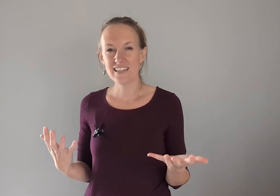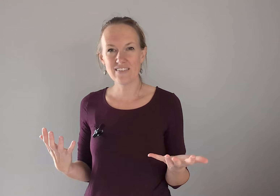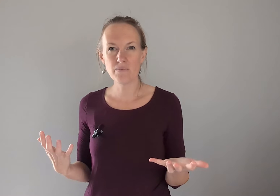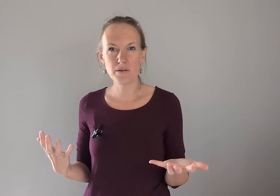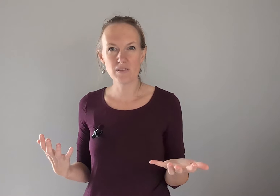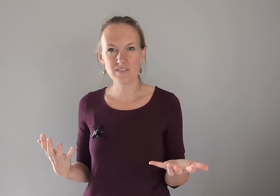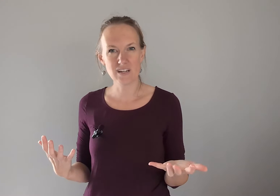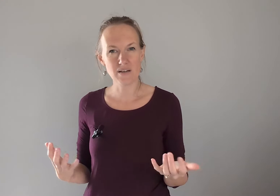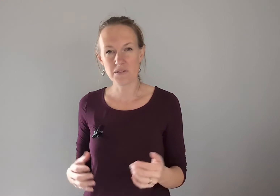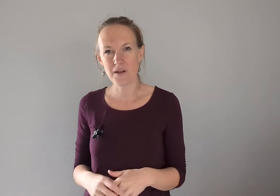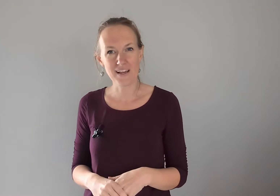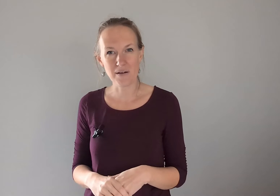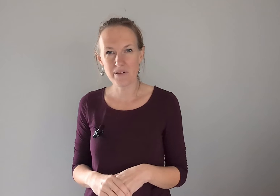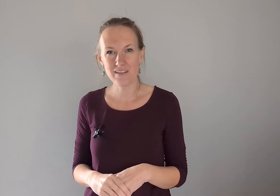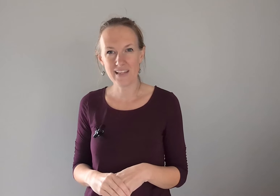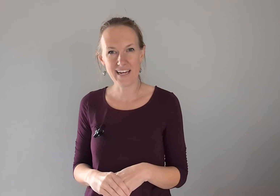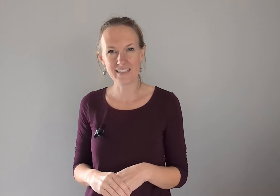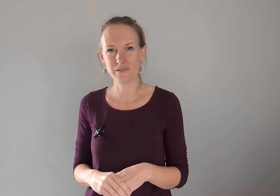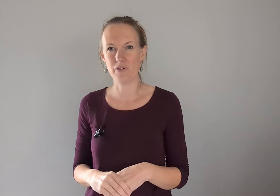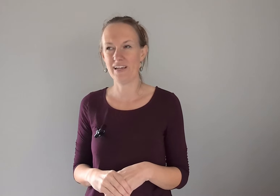live in biblical times and wake up that next morning.